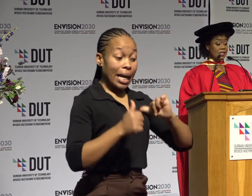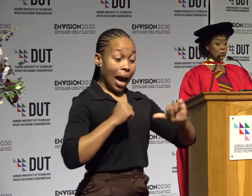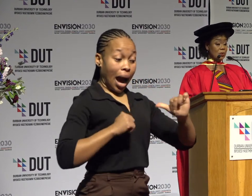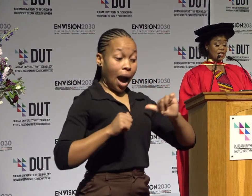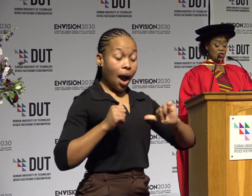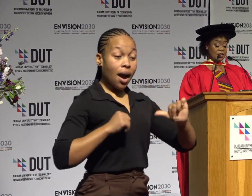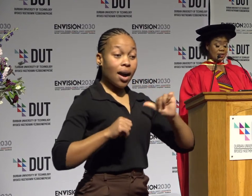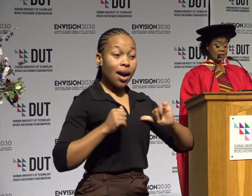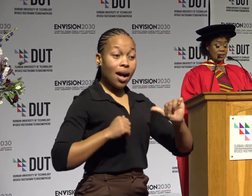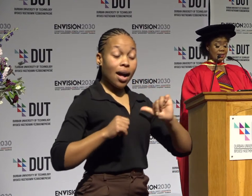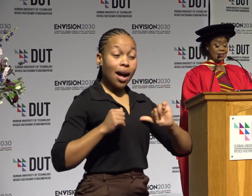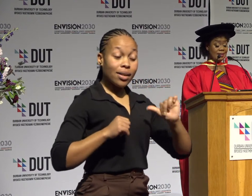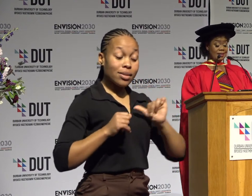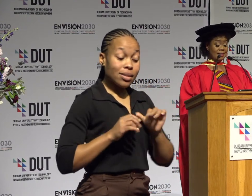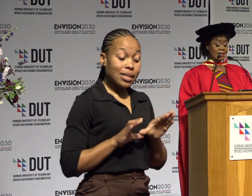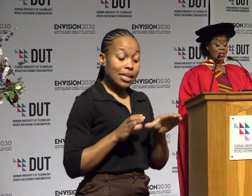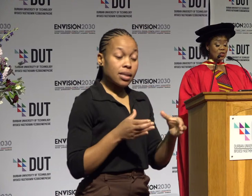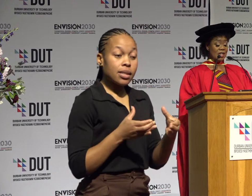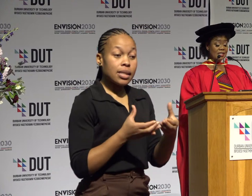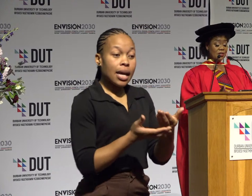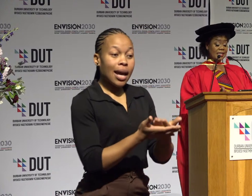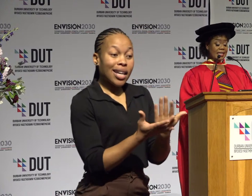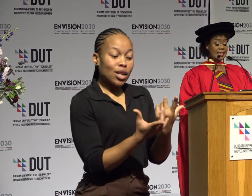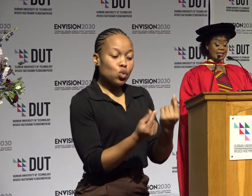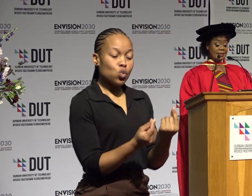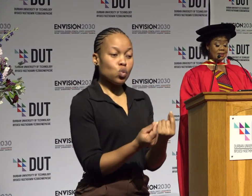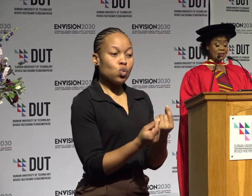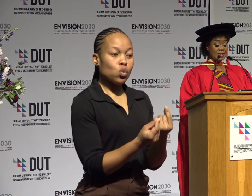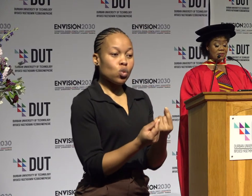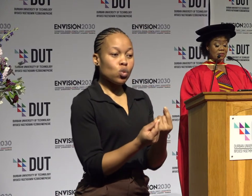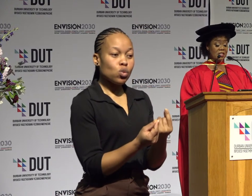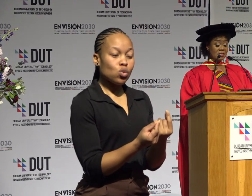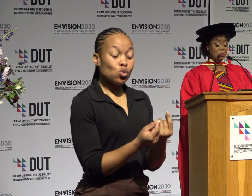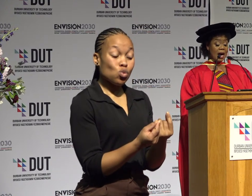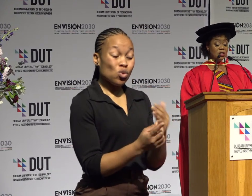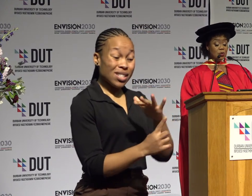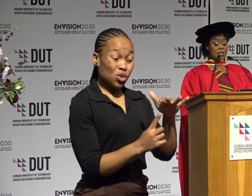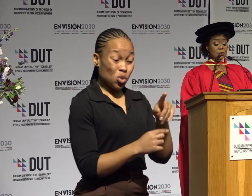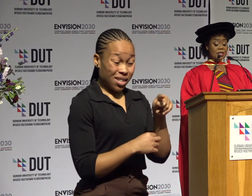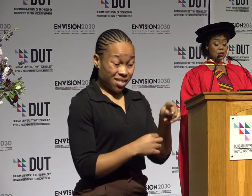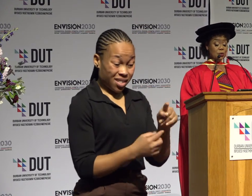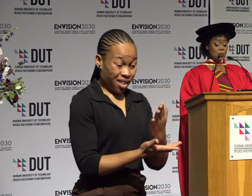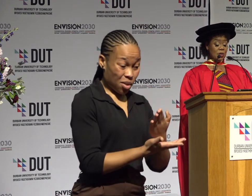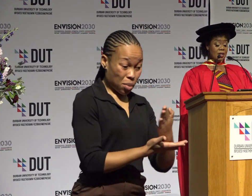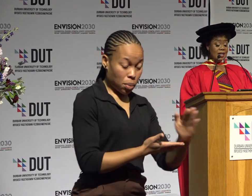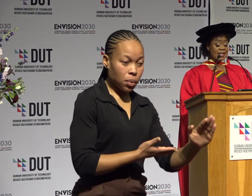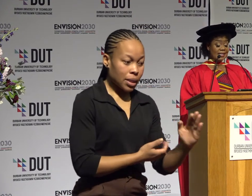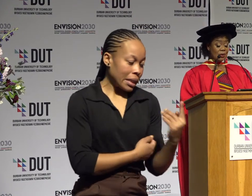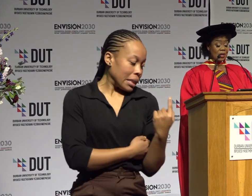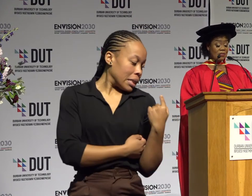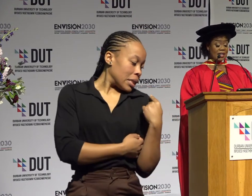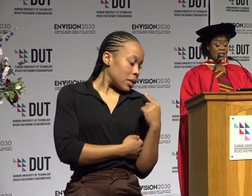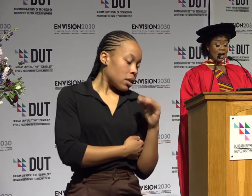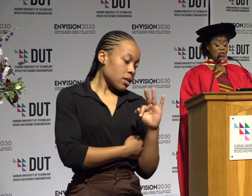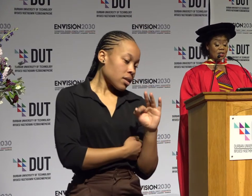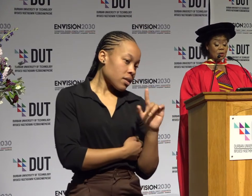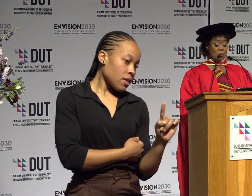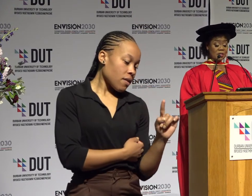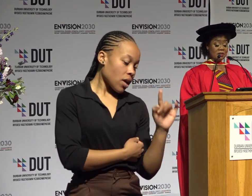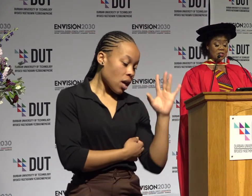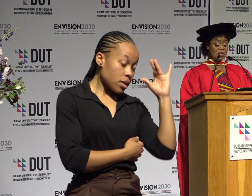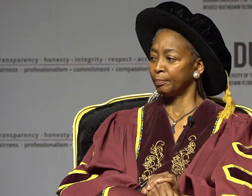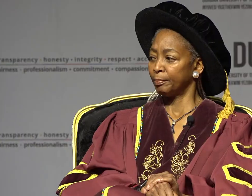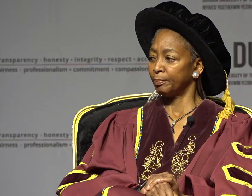this situation. Just recently, 31st March 2022, the South African